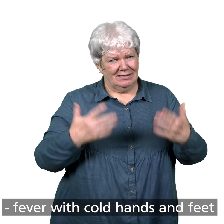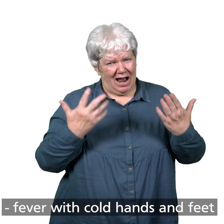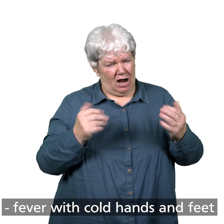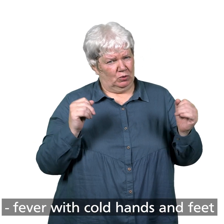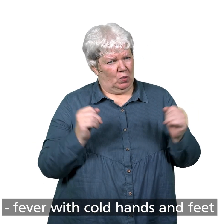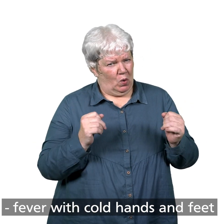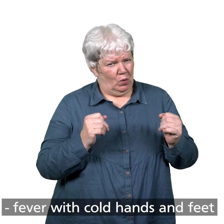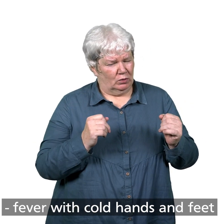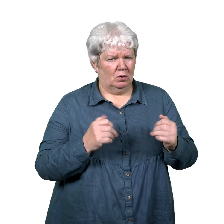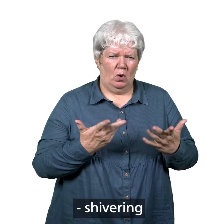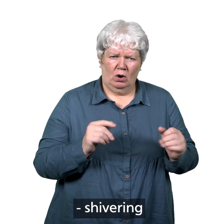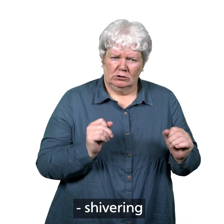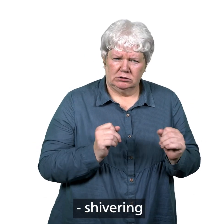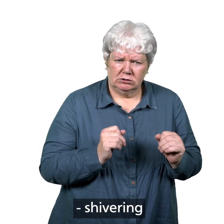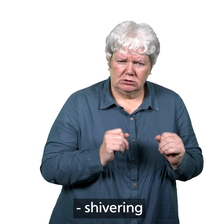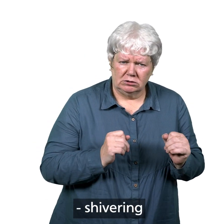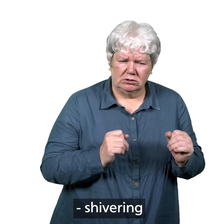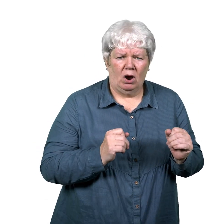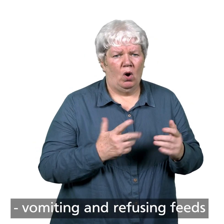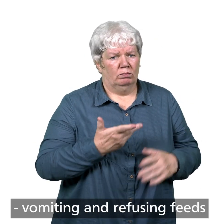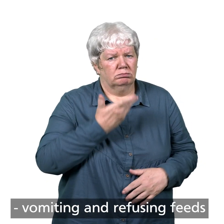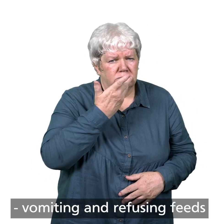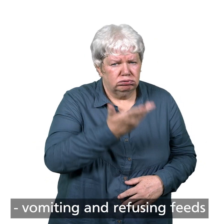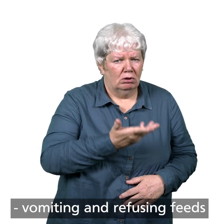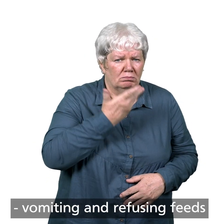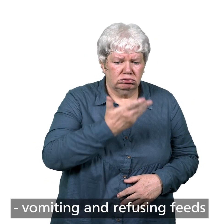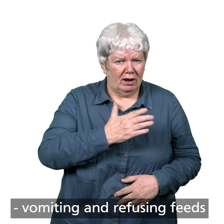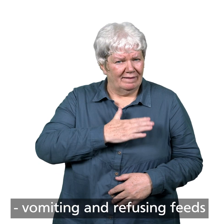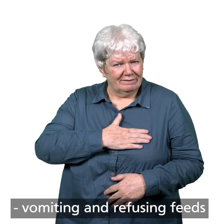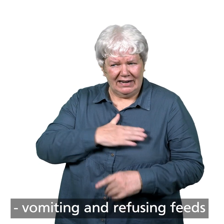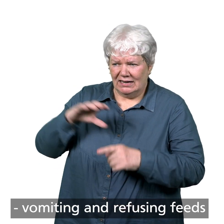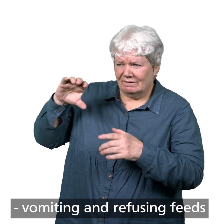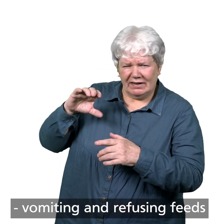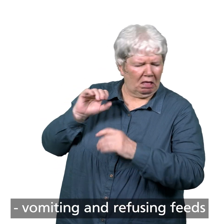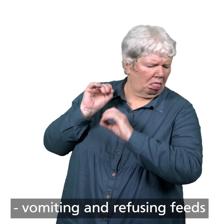feet, shivering, vomiting and refusing feeds,